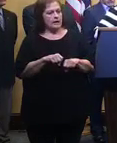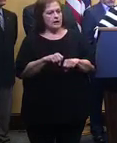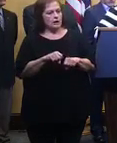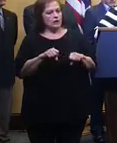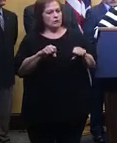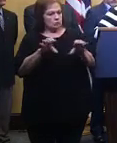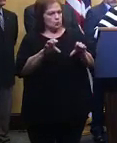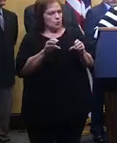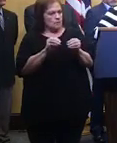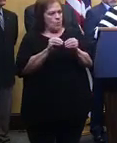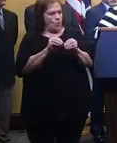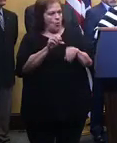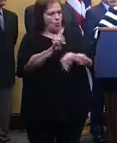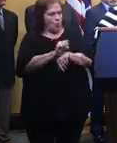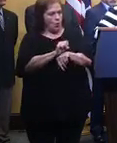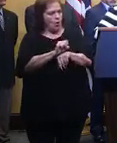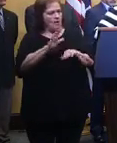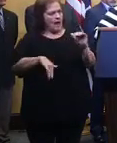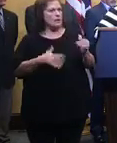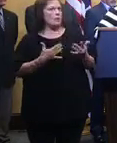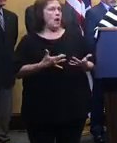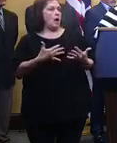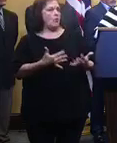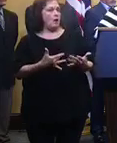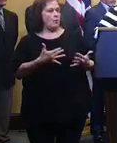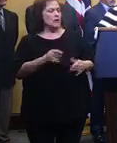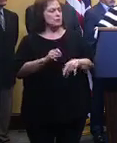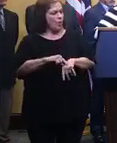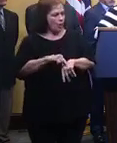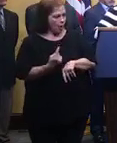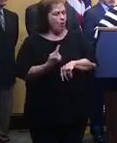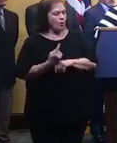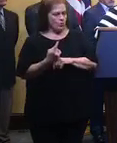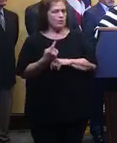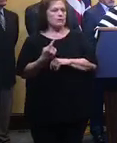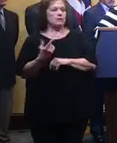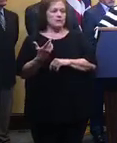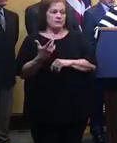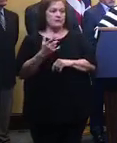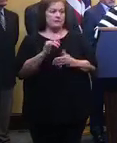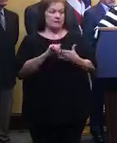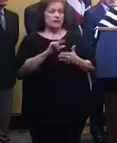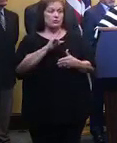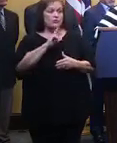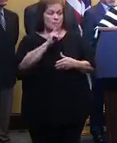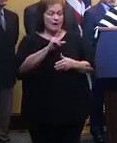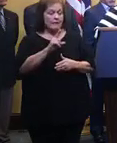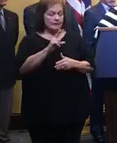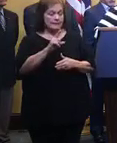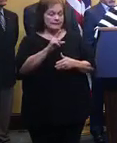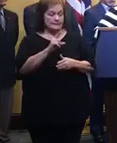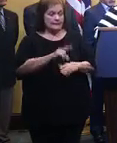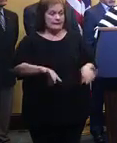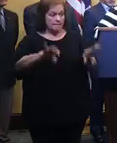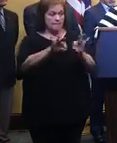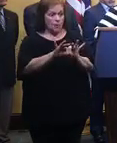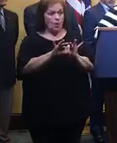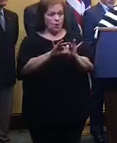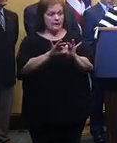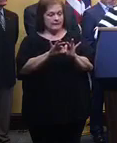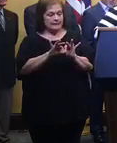15 days, to get through the process. So that is a small but very meaningful example of how we